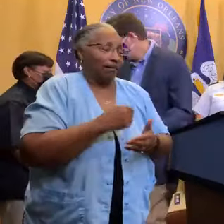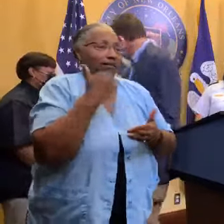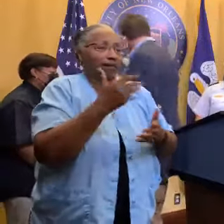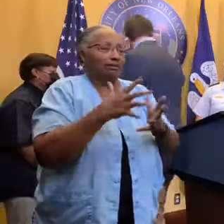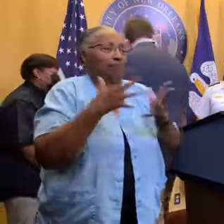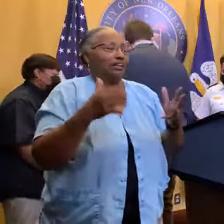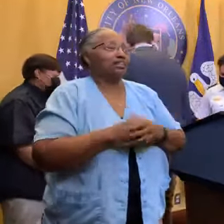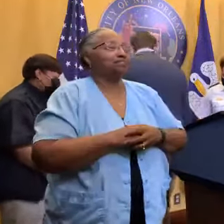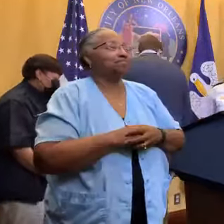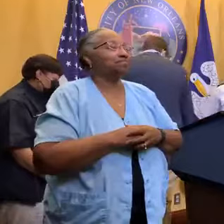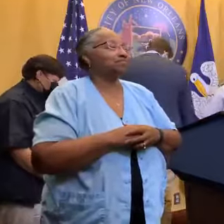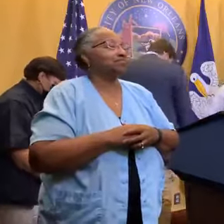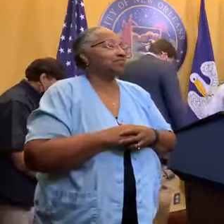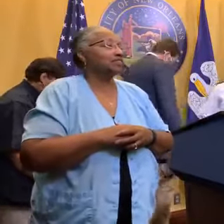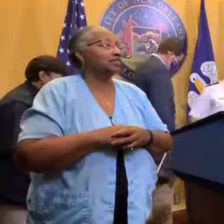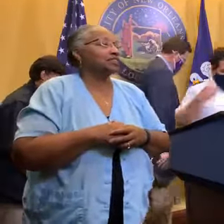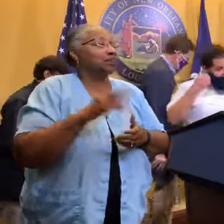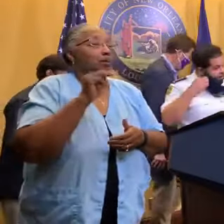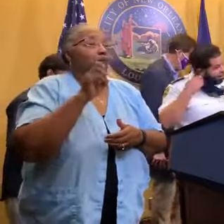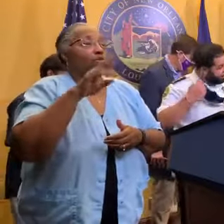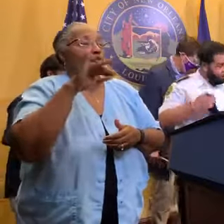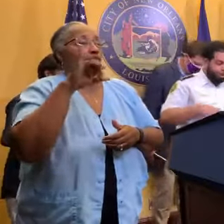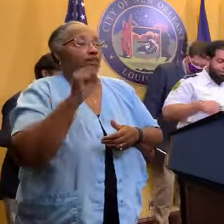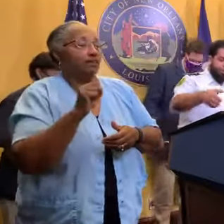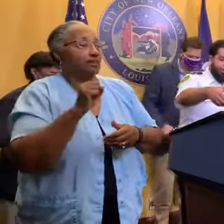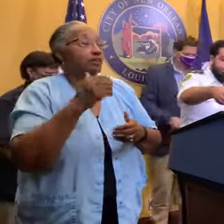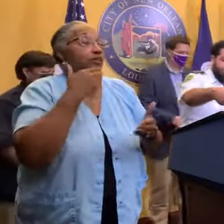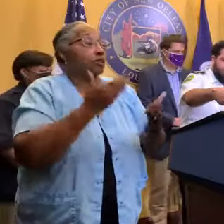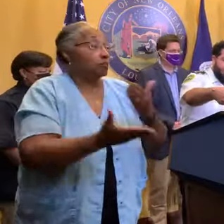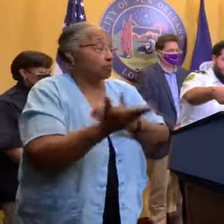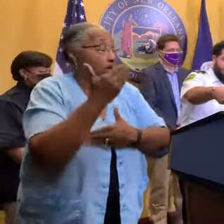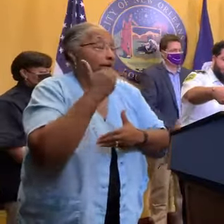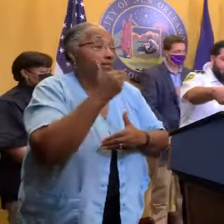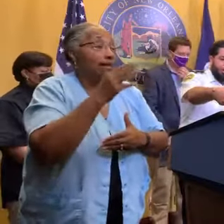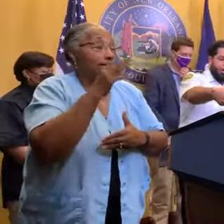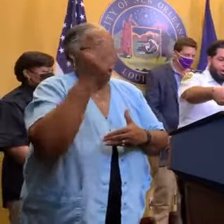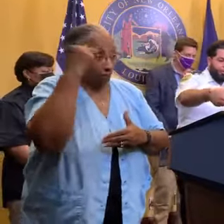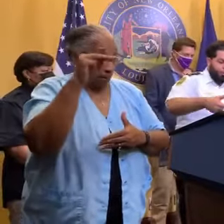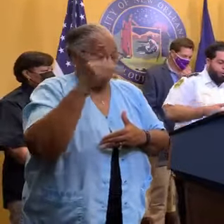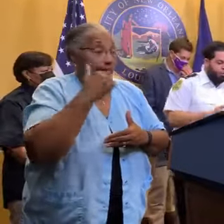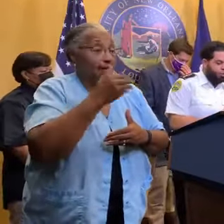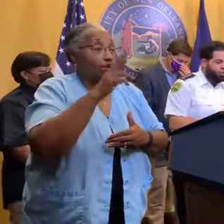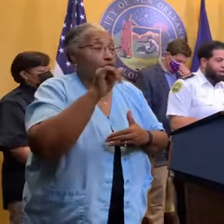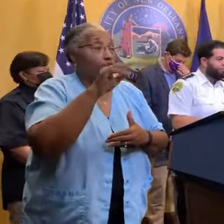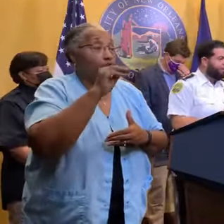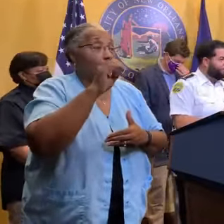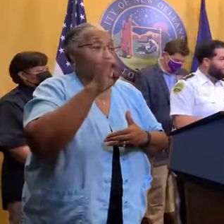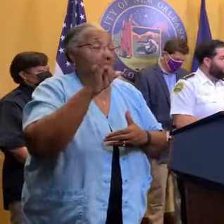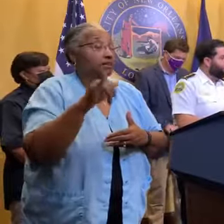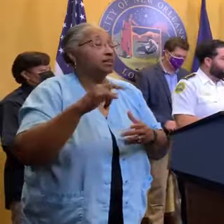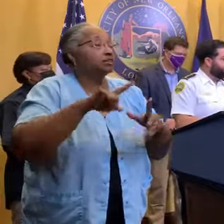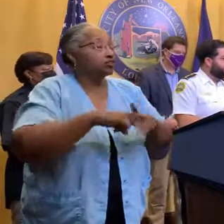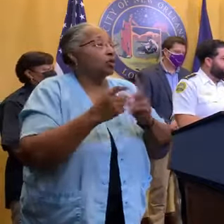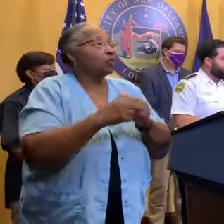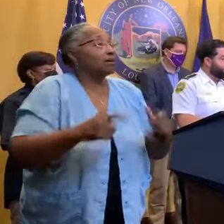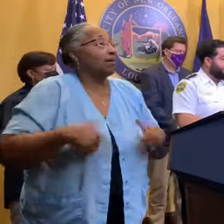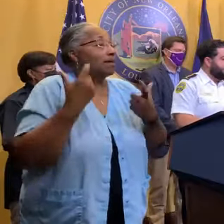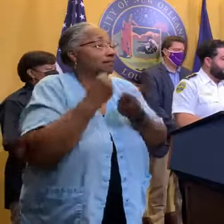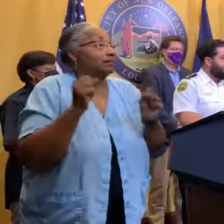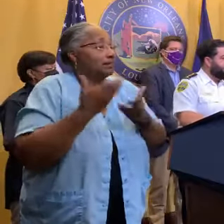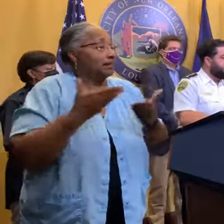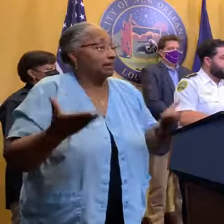you, Ramsey. Director Morris? Good morning, everybody. Thank you, Mayor. Thank you, Ramsey. So I'll start with the life safety stuff first. Of